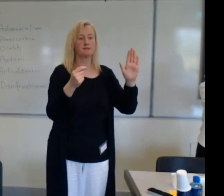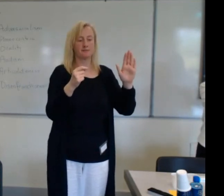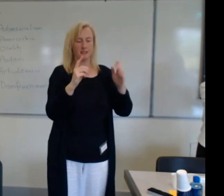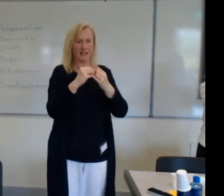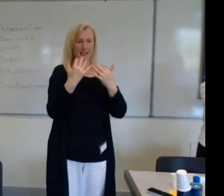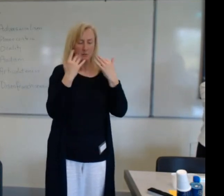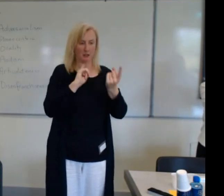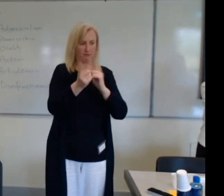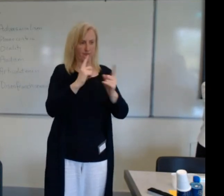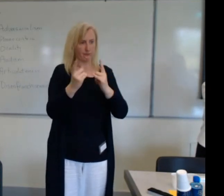dialogue.